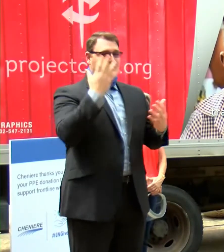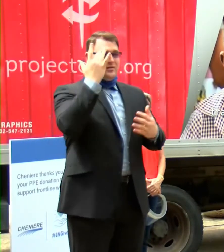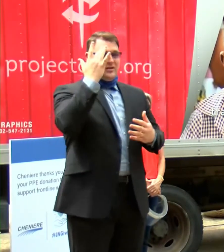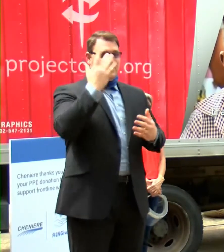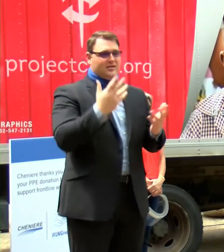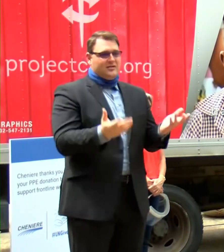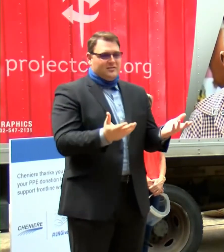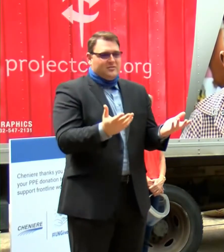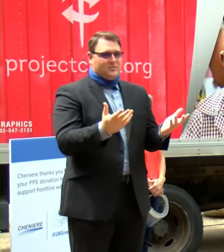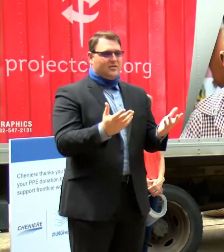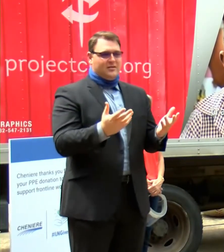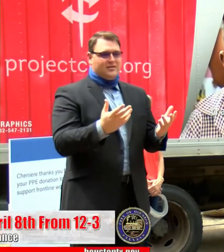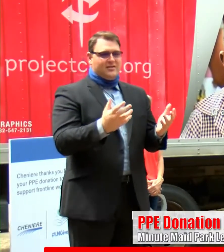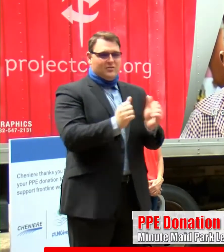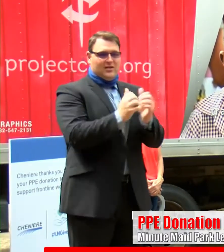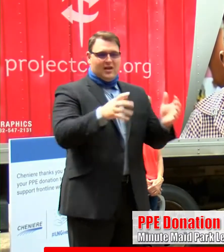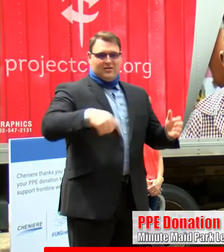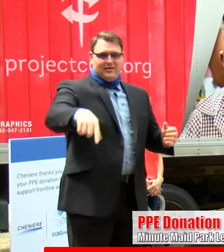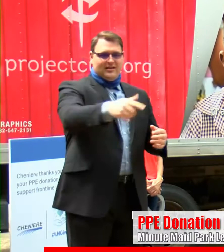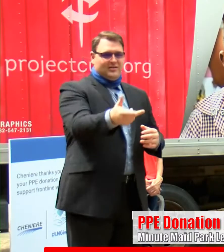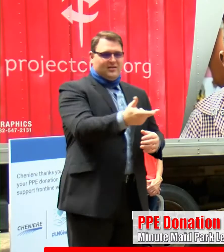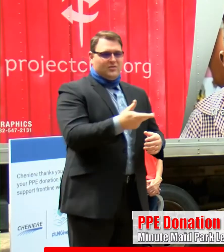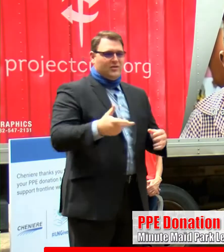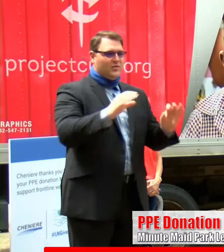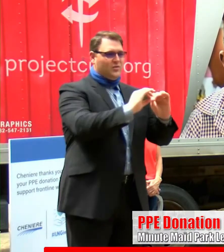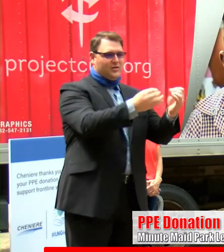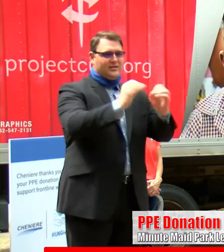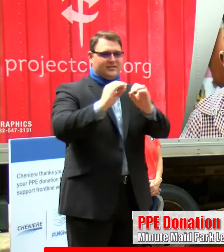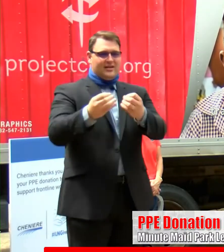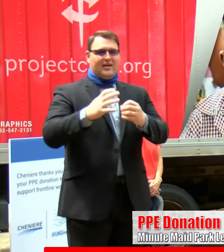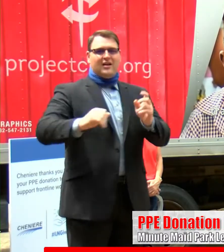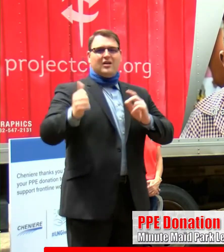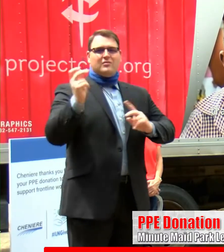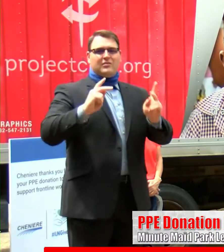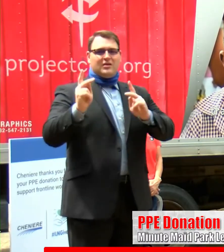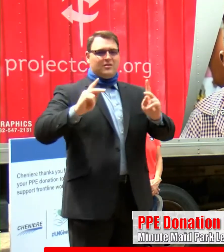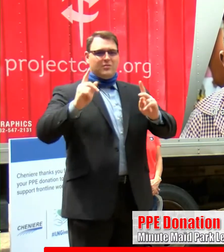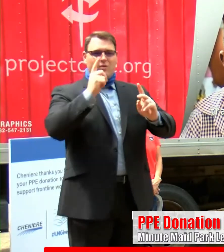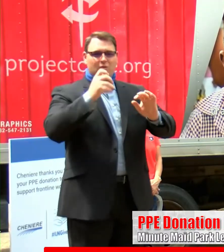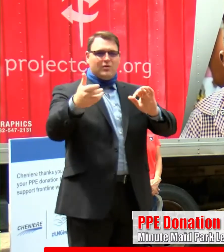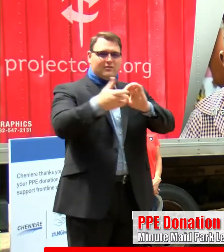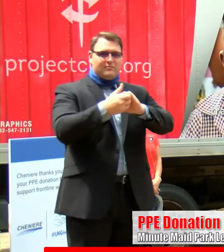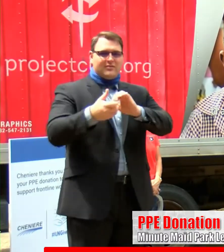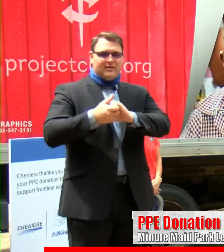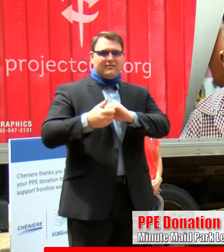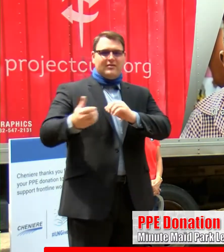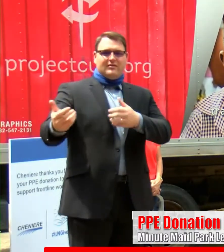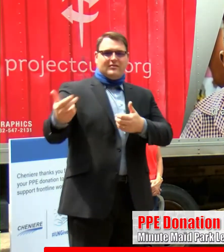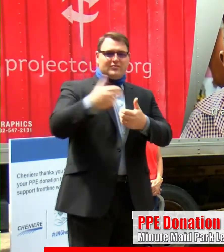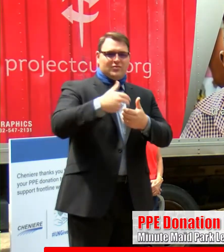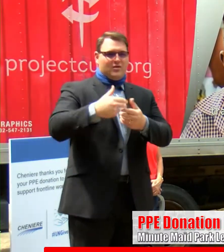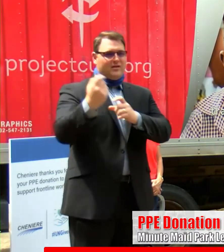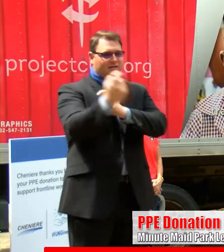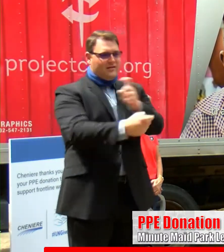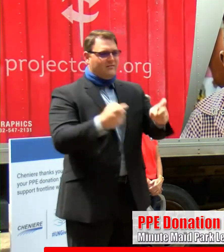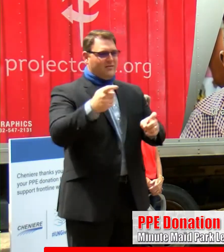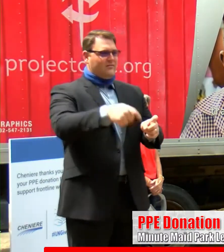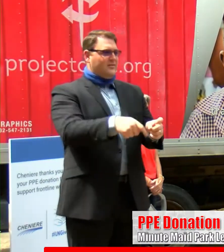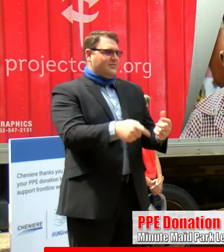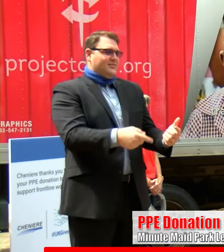frankly, without these organizations and persons coming together, this would not be happening. I want to thank